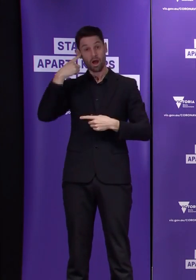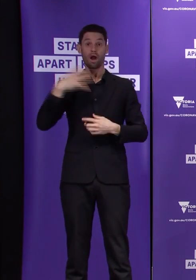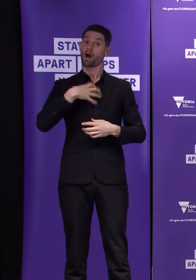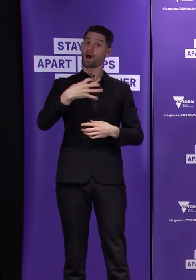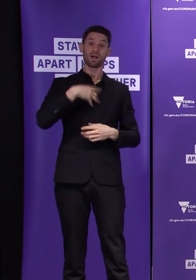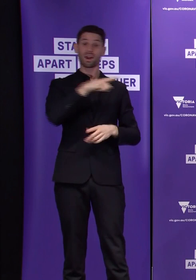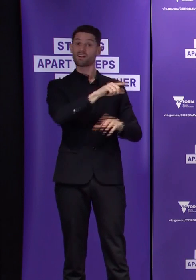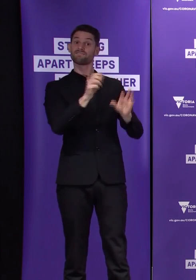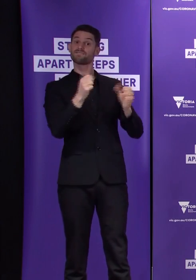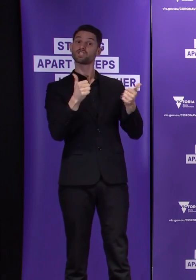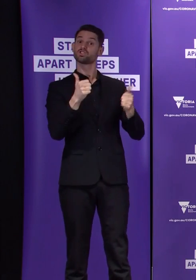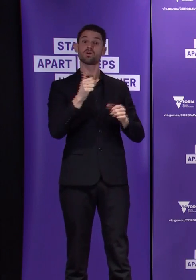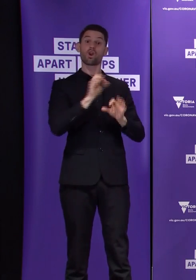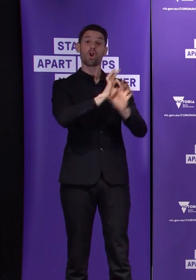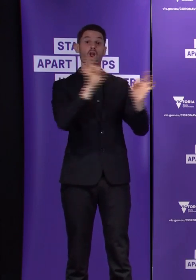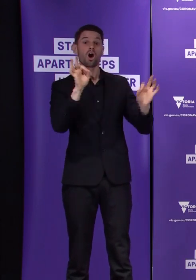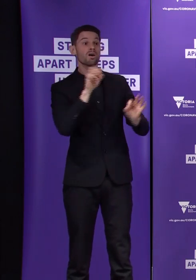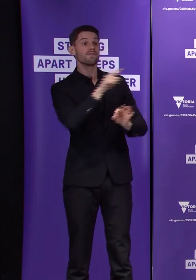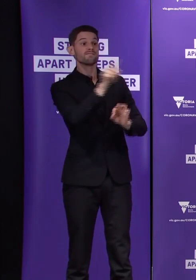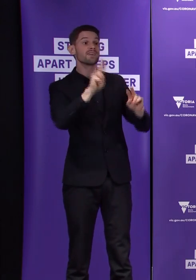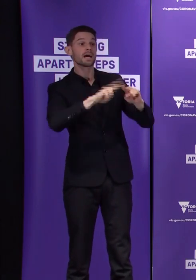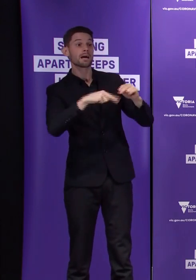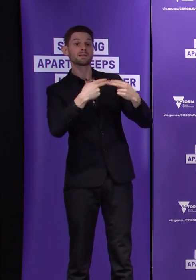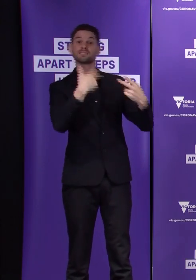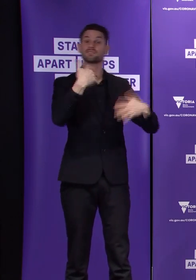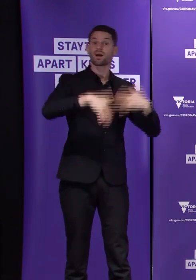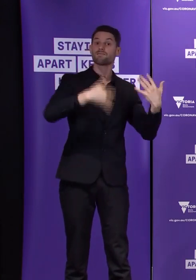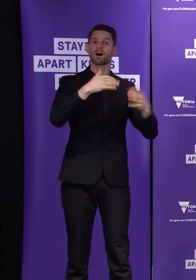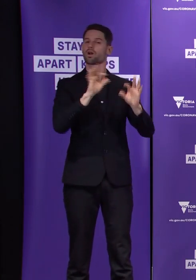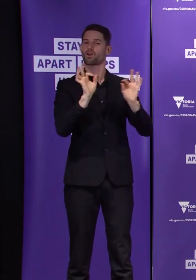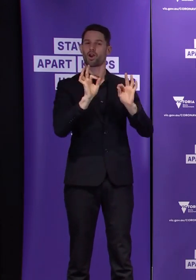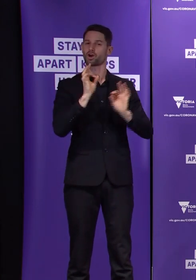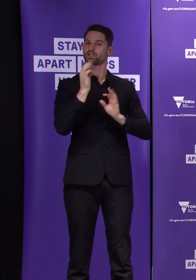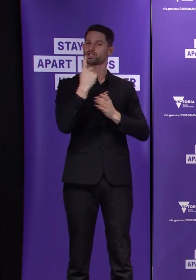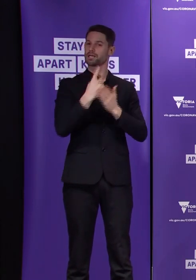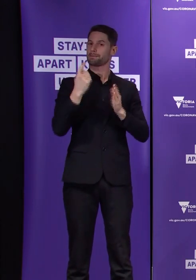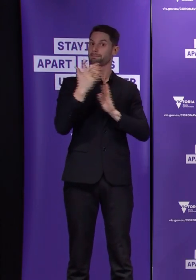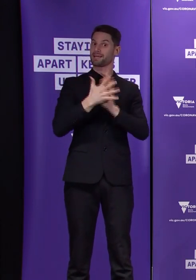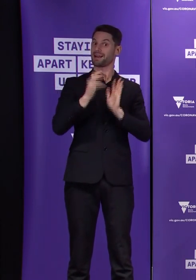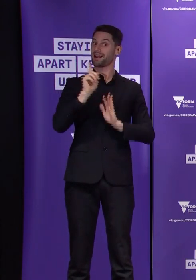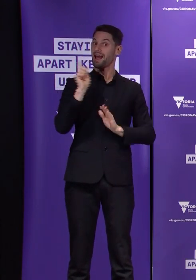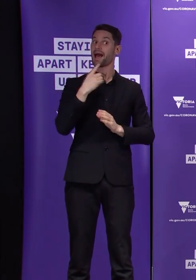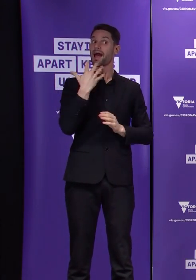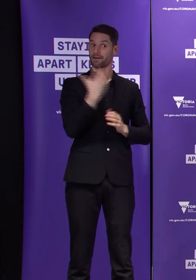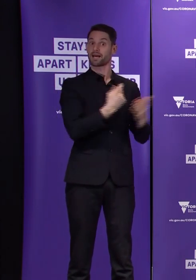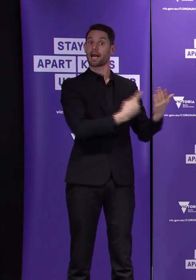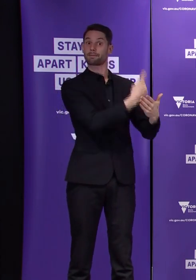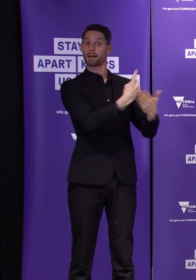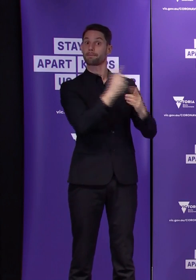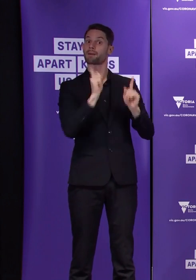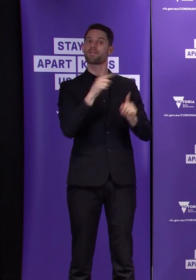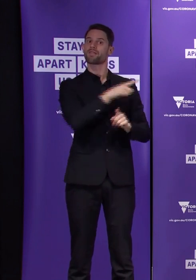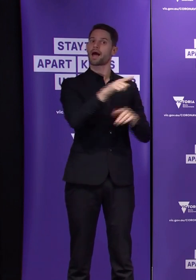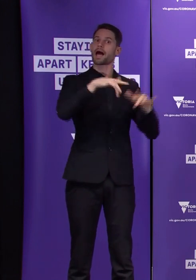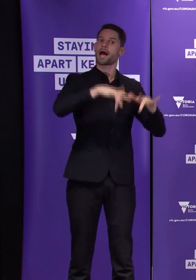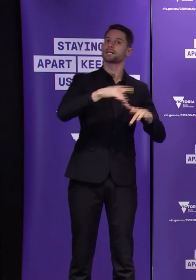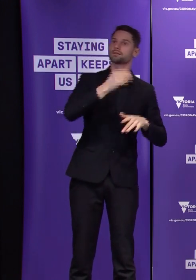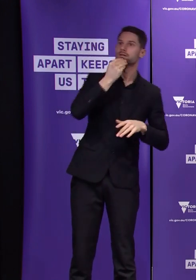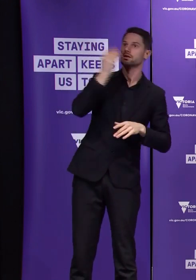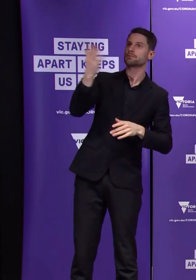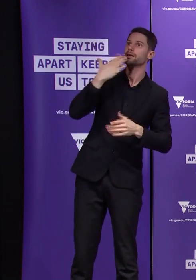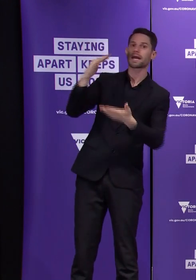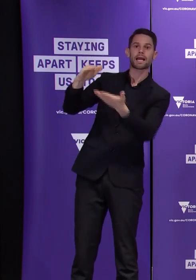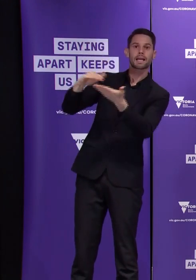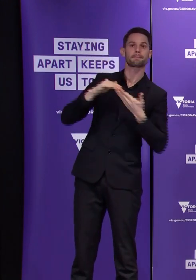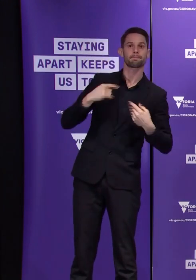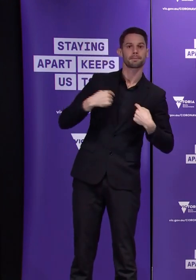means exactly that at that given point in time, people aren't reporting through traditional channels. So will the